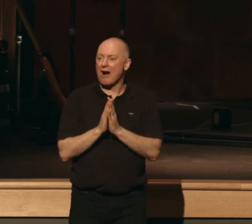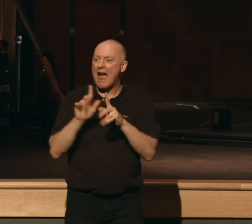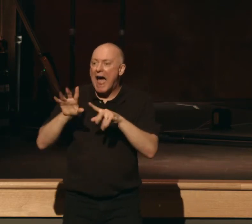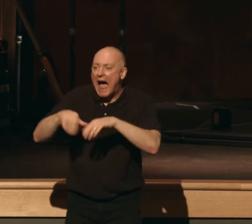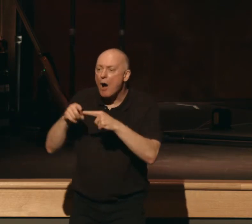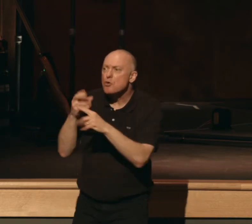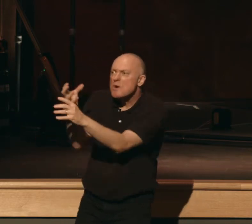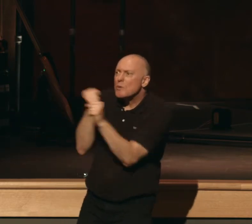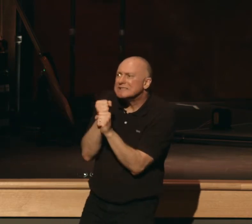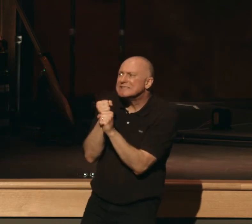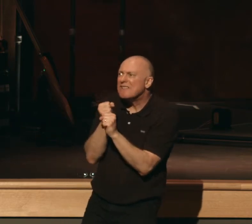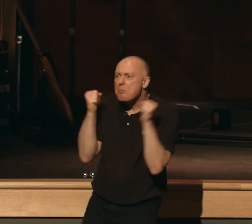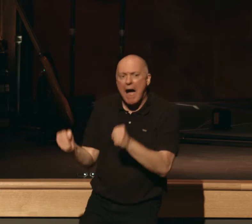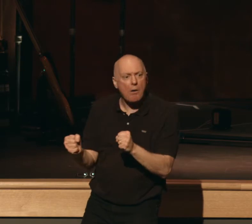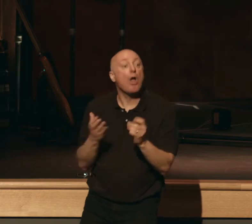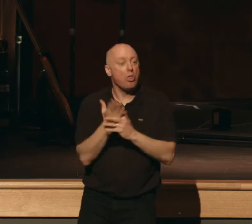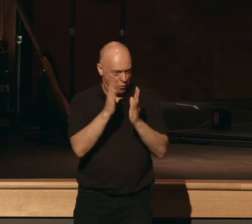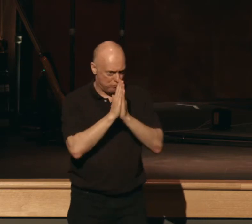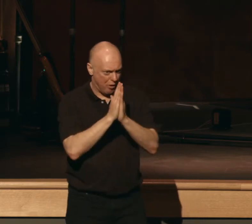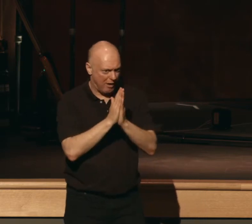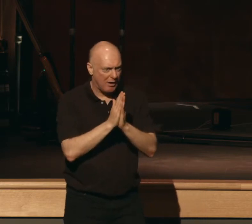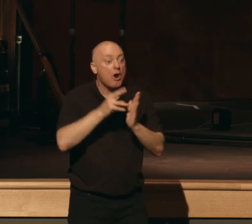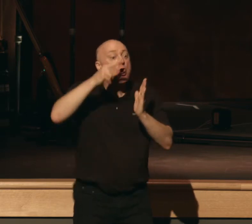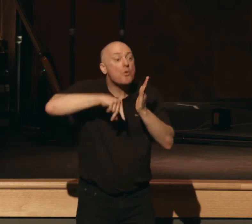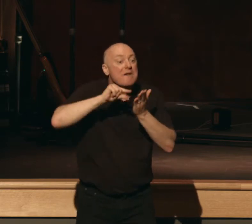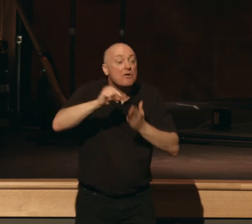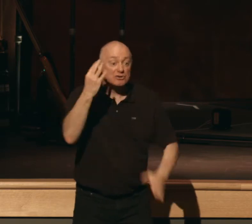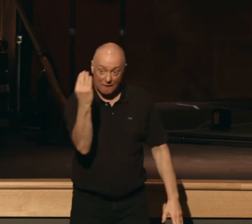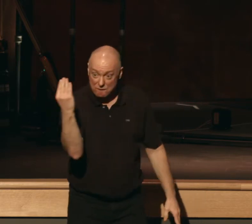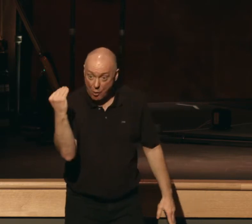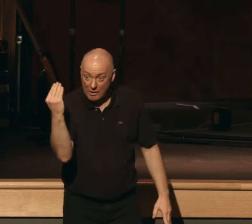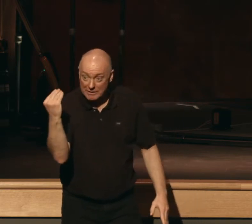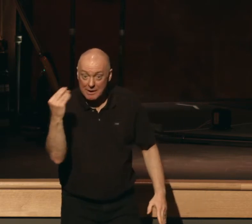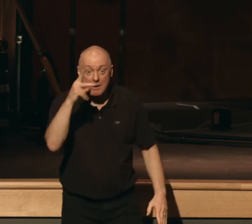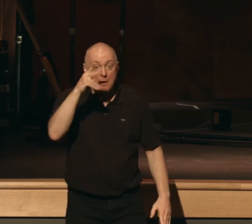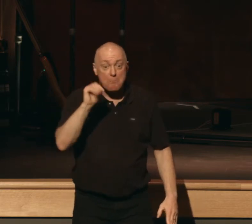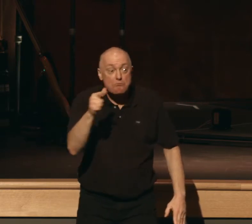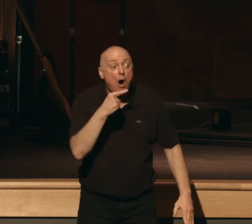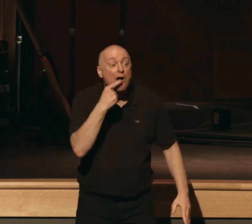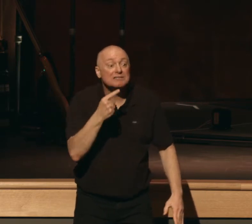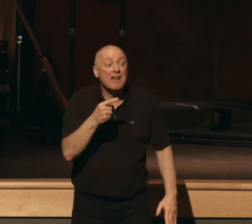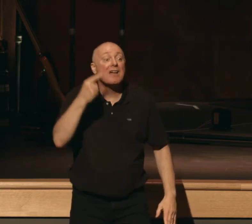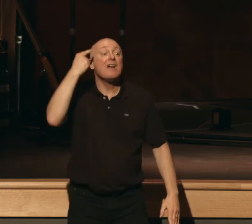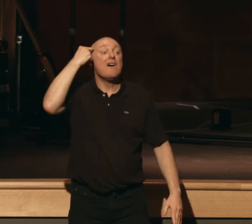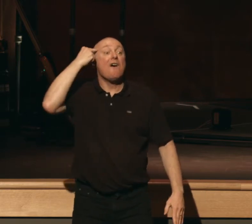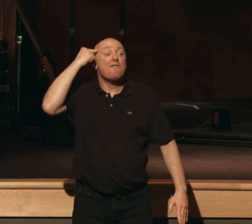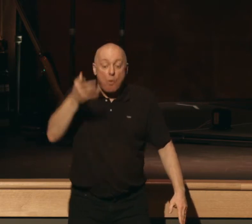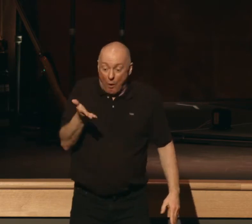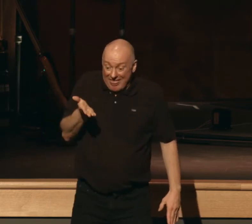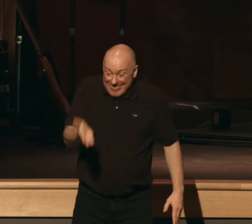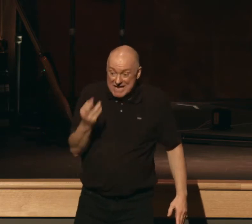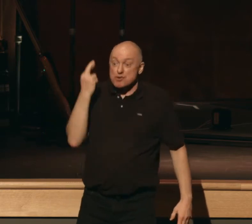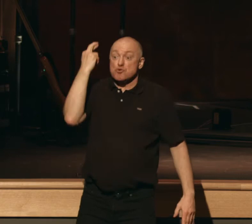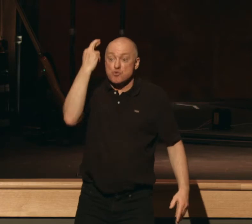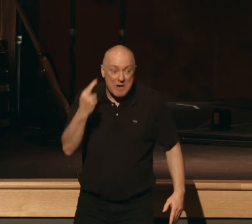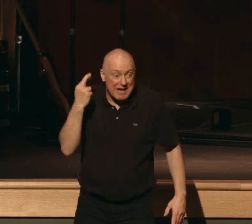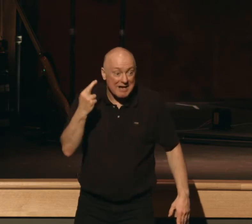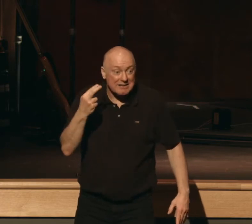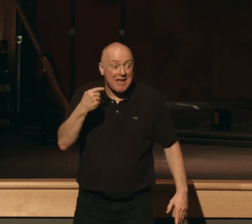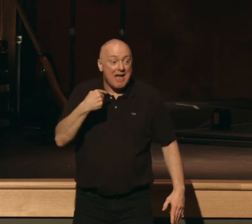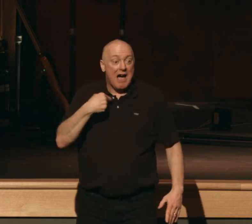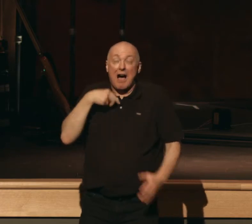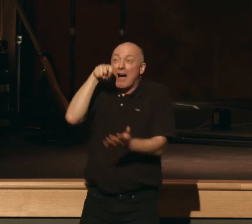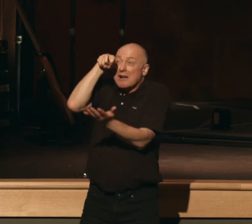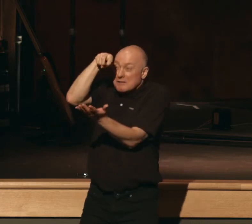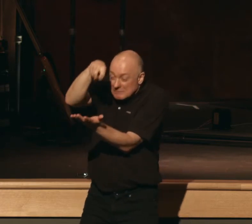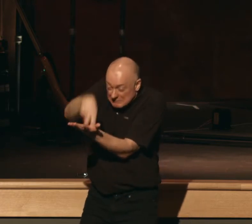power is prayer. Have a look at verse 14. Paul says, "For this reason, I bow